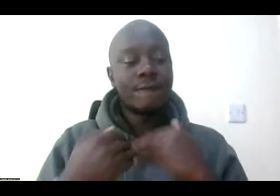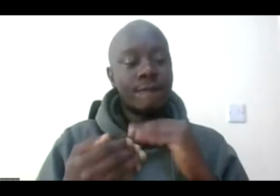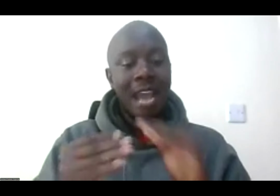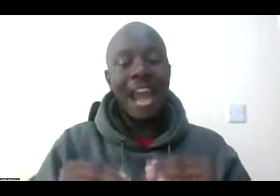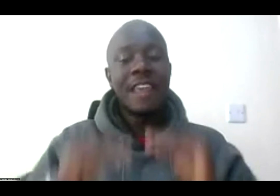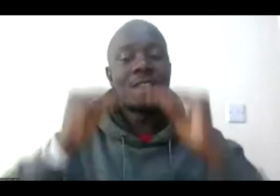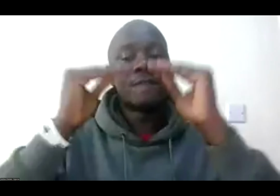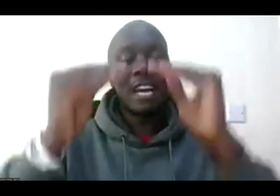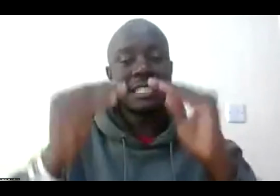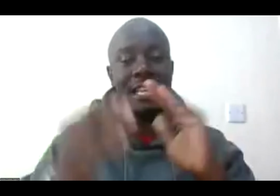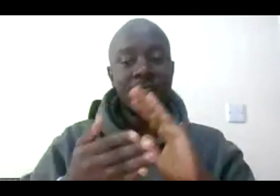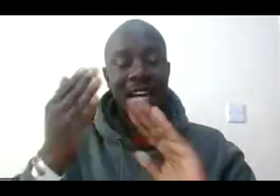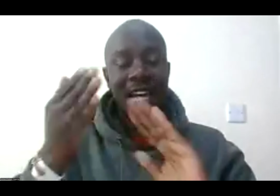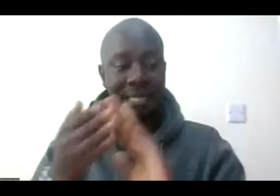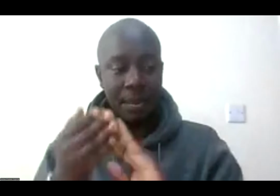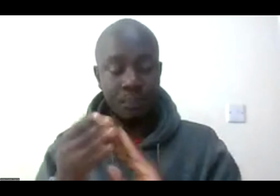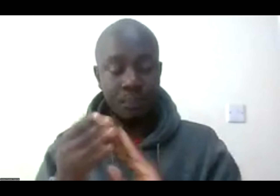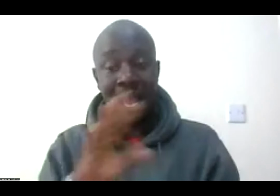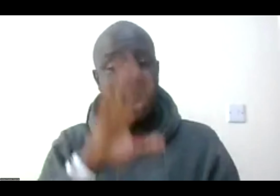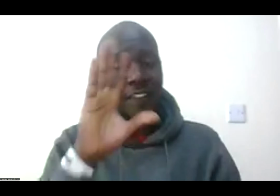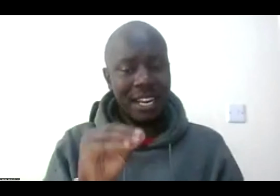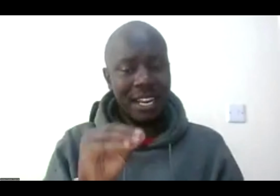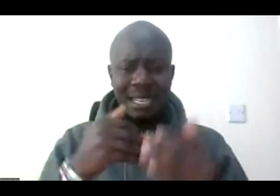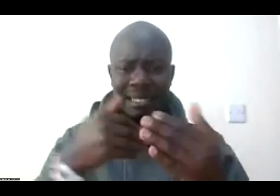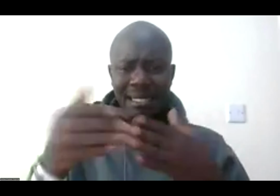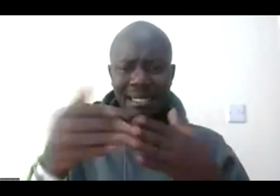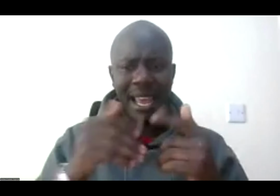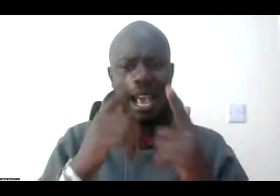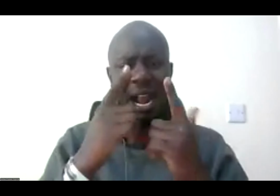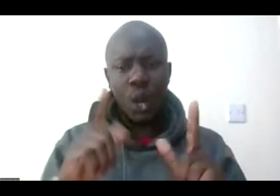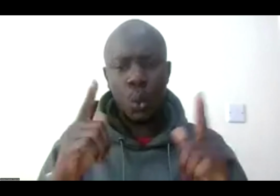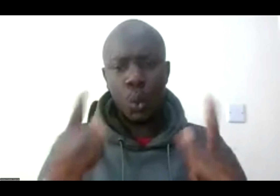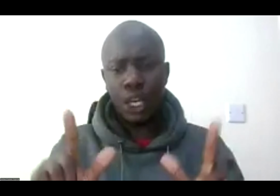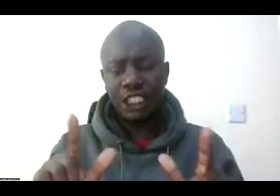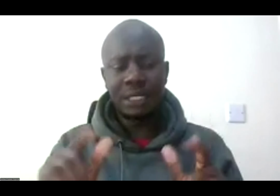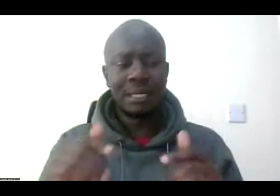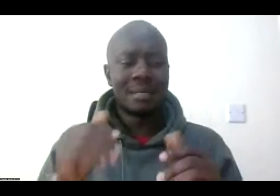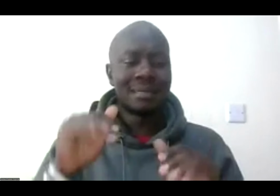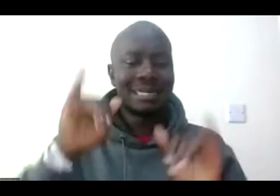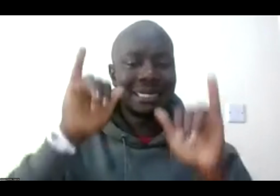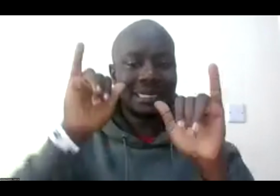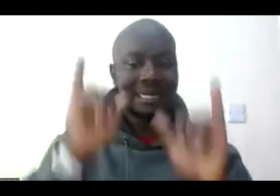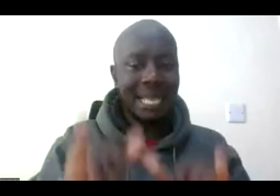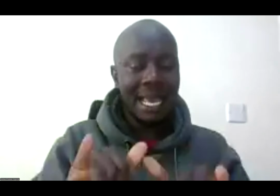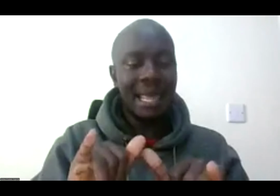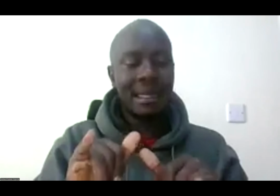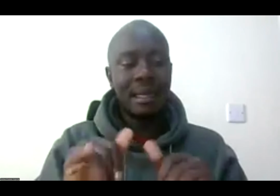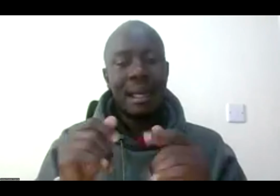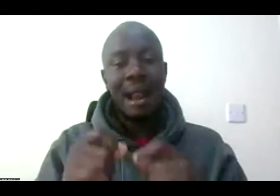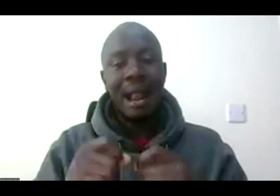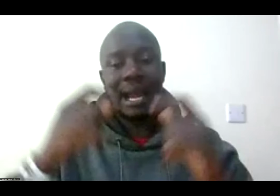So we have a spoken language technology which is advancing this.